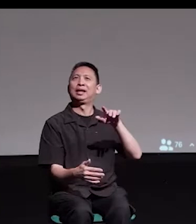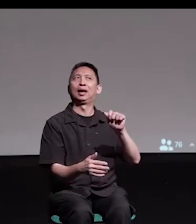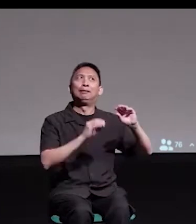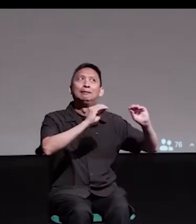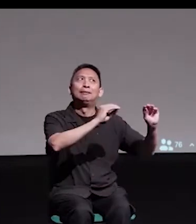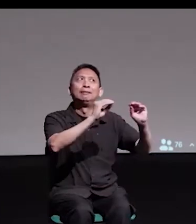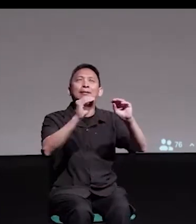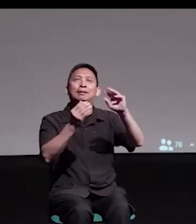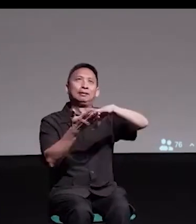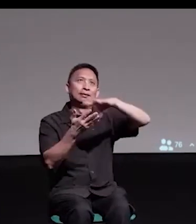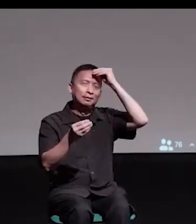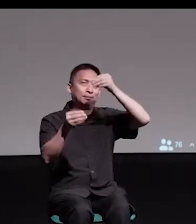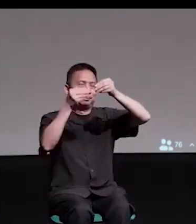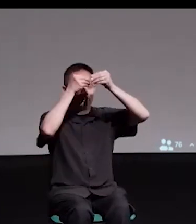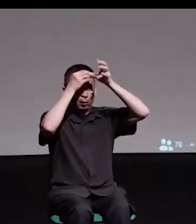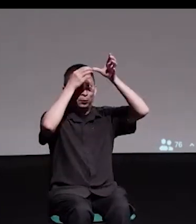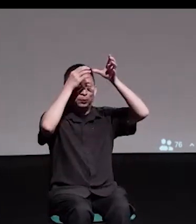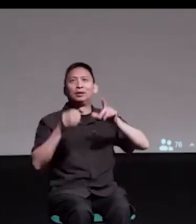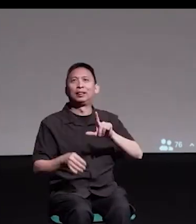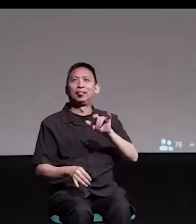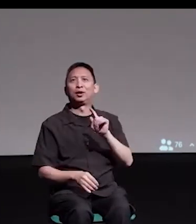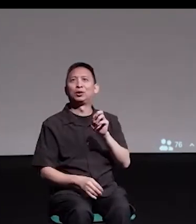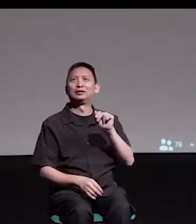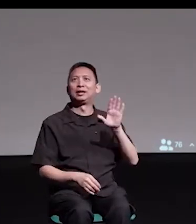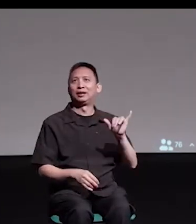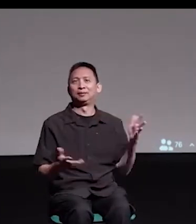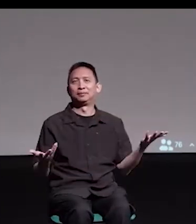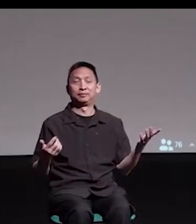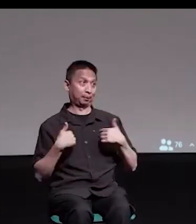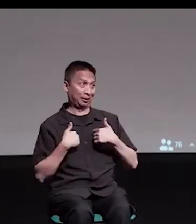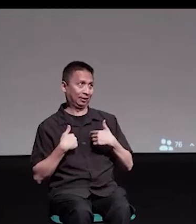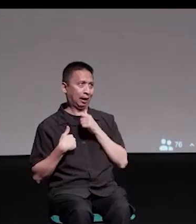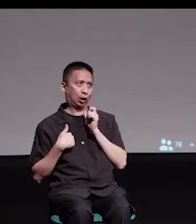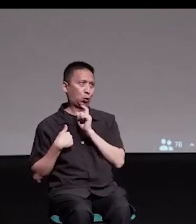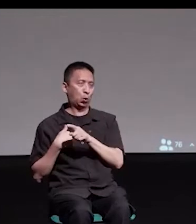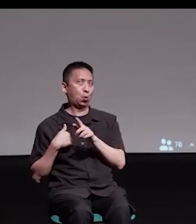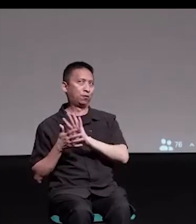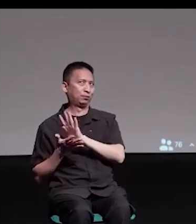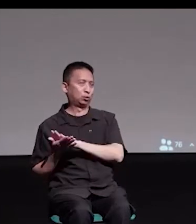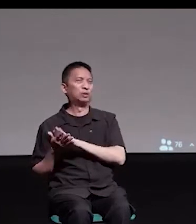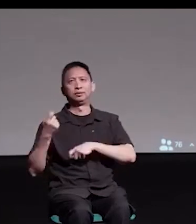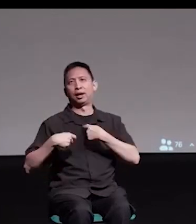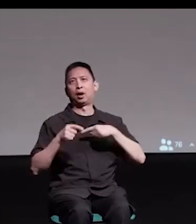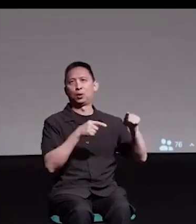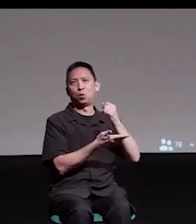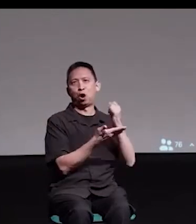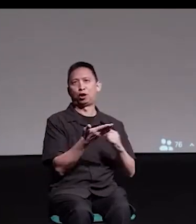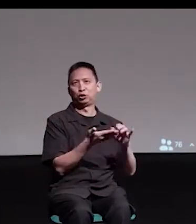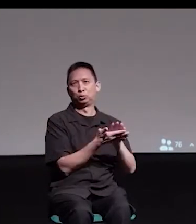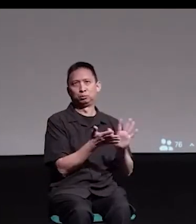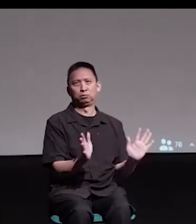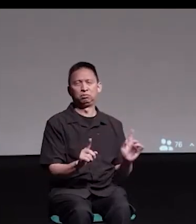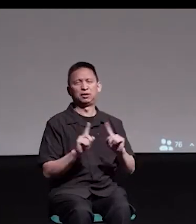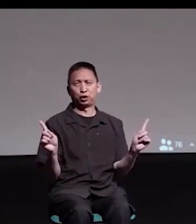guess, and sort of like helping break down. Like, I didn't go to film school personally, like I went to school for art and I didn't know much